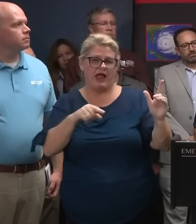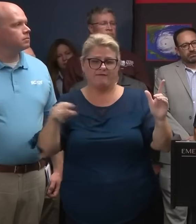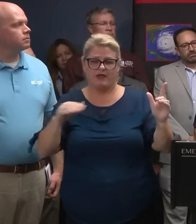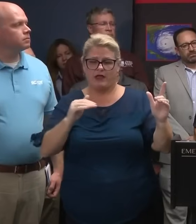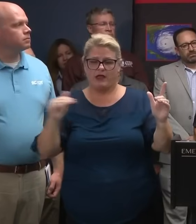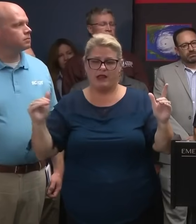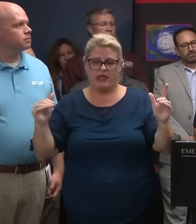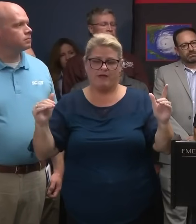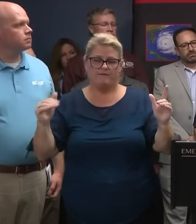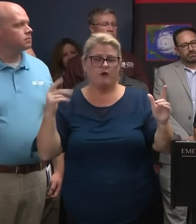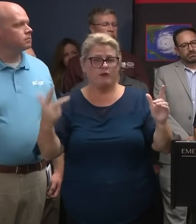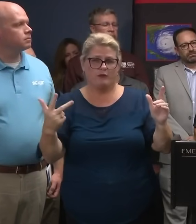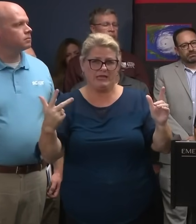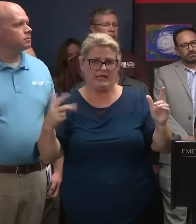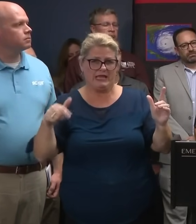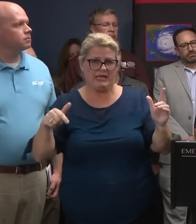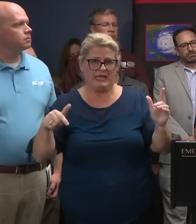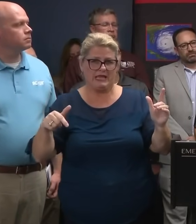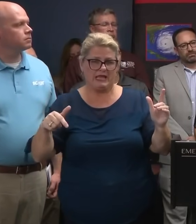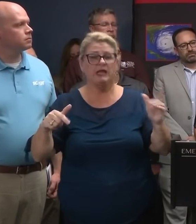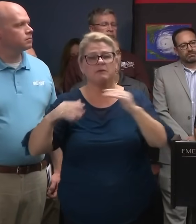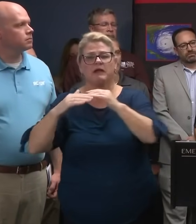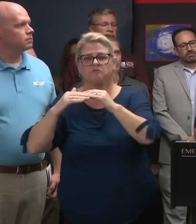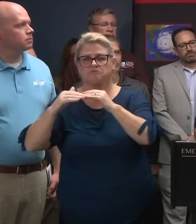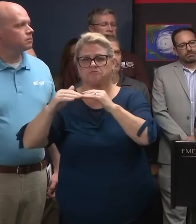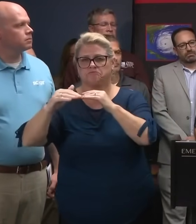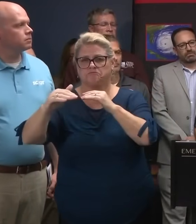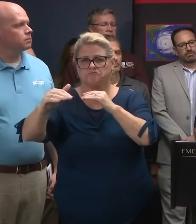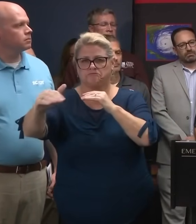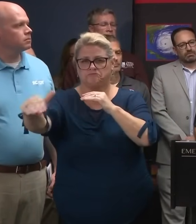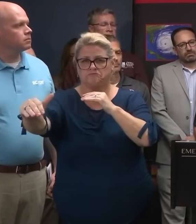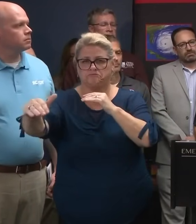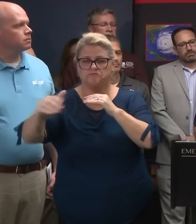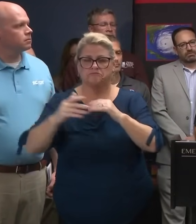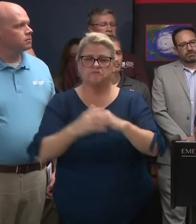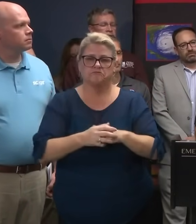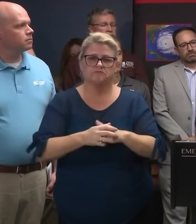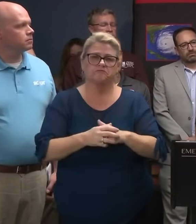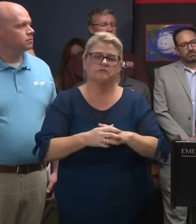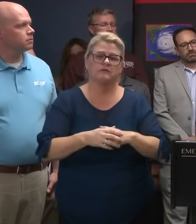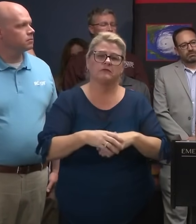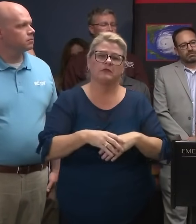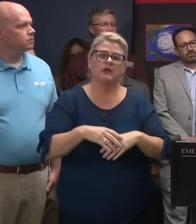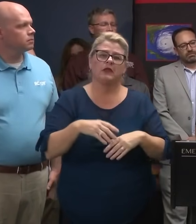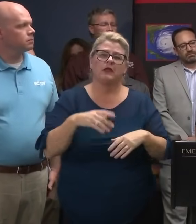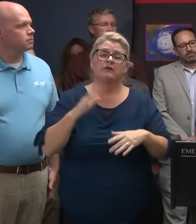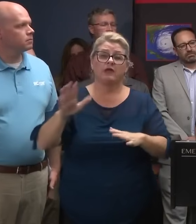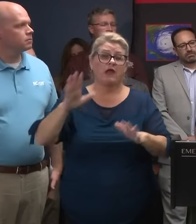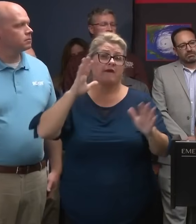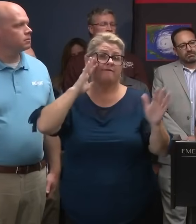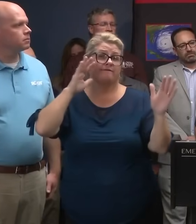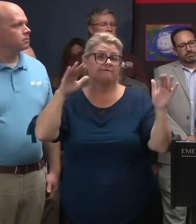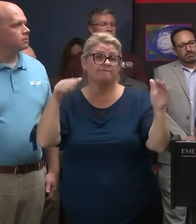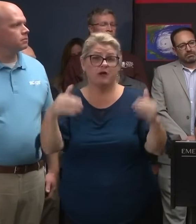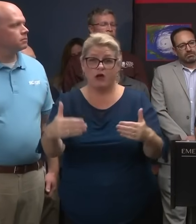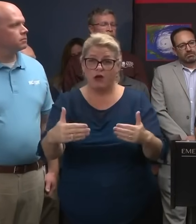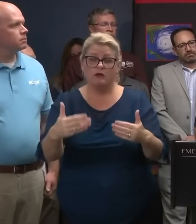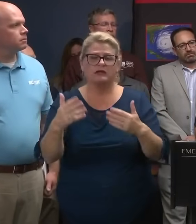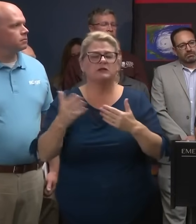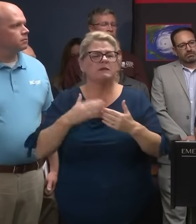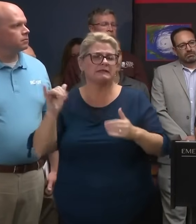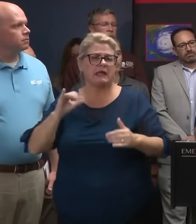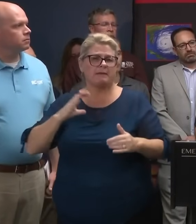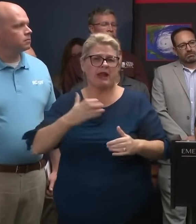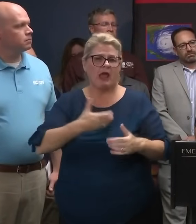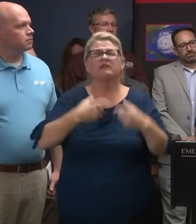operating condition 3, which is steady state operations. Their operational focus includes, similar to ours,